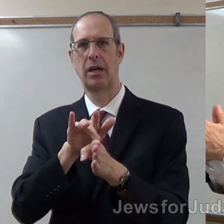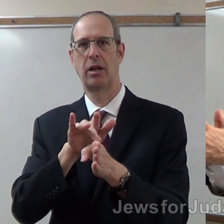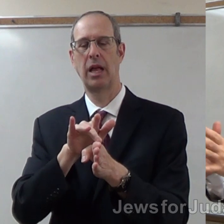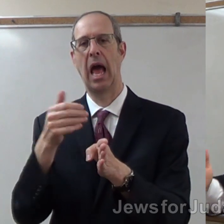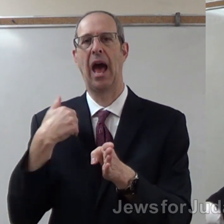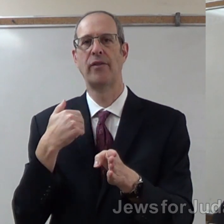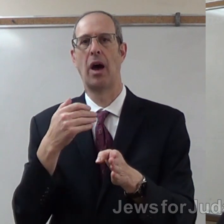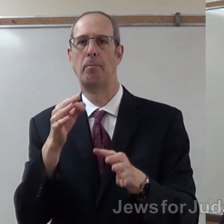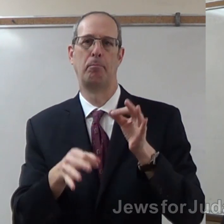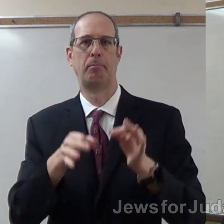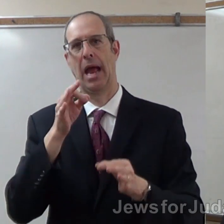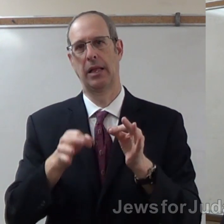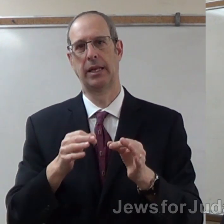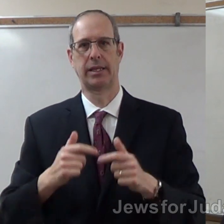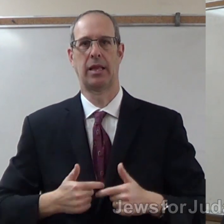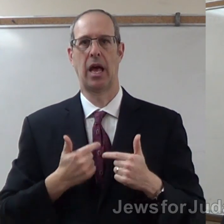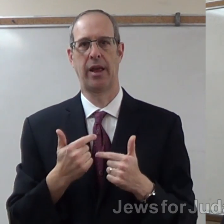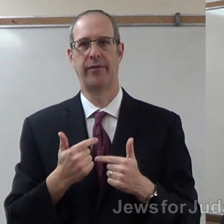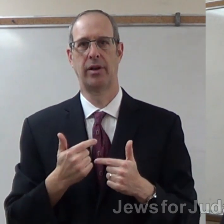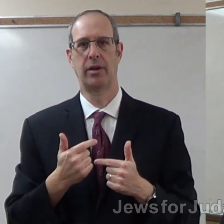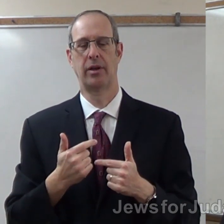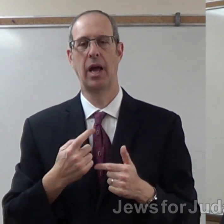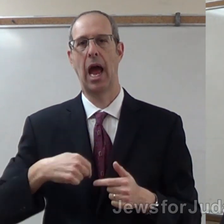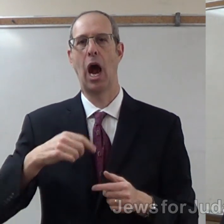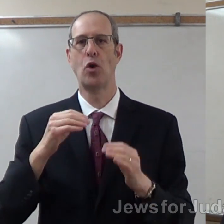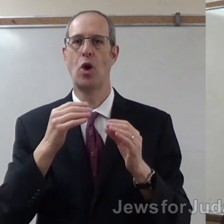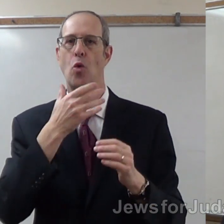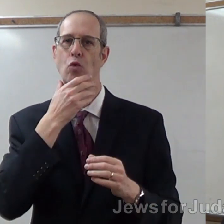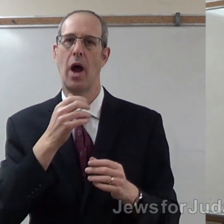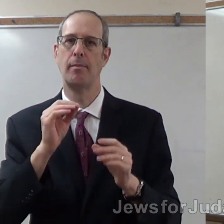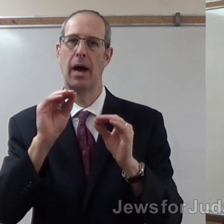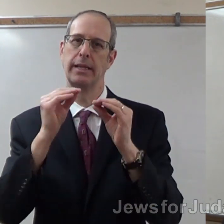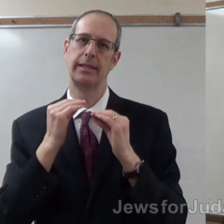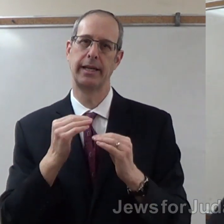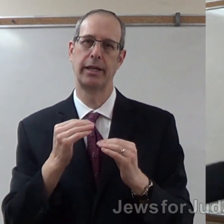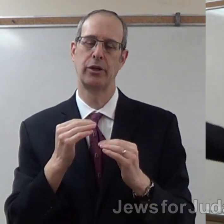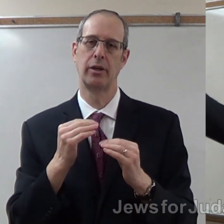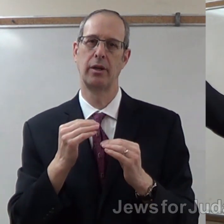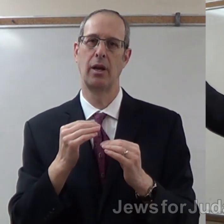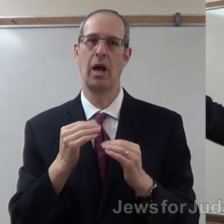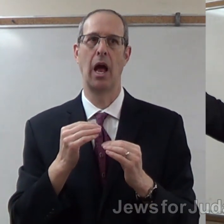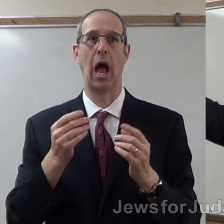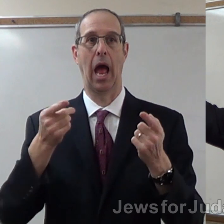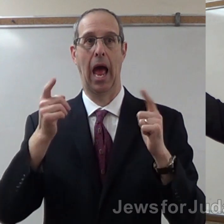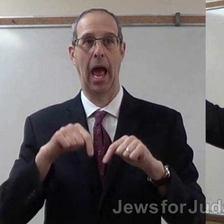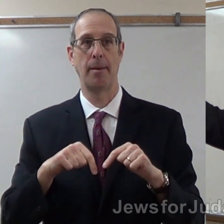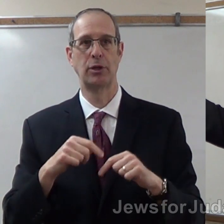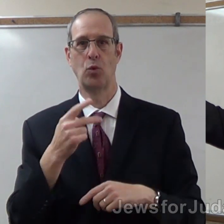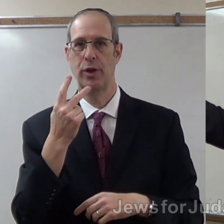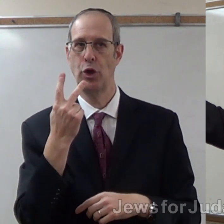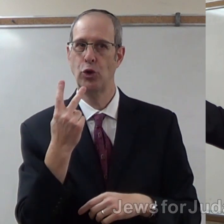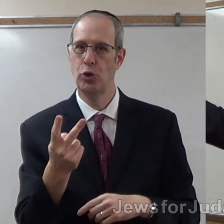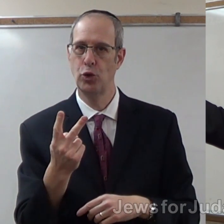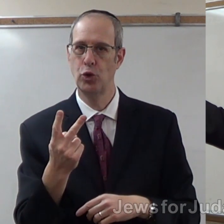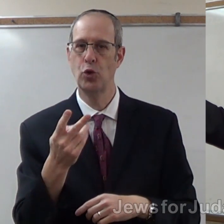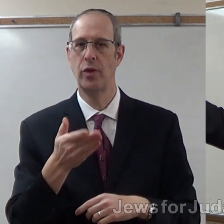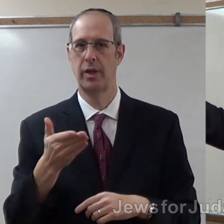balance. But our rabbis teach us that when it comes to two